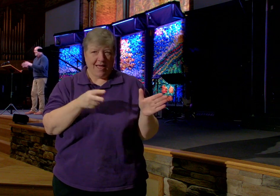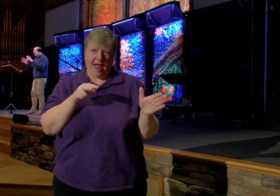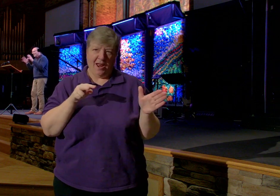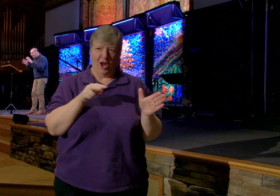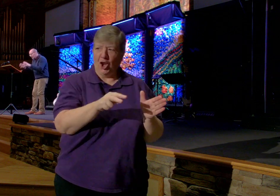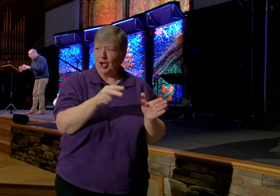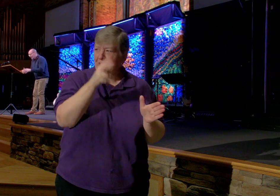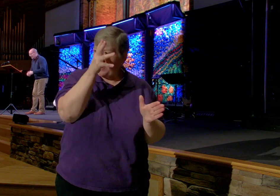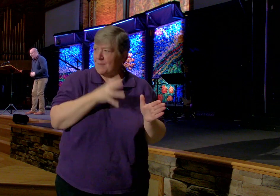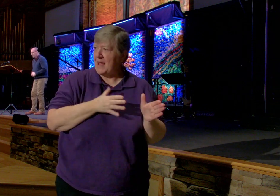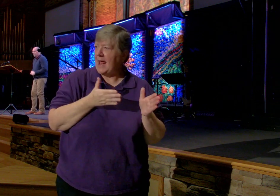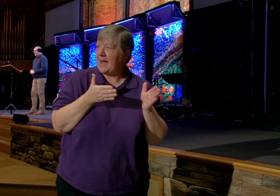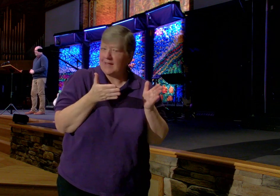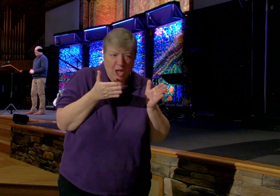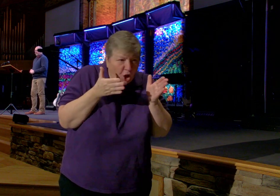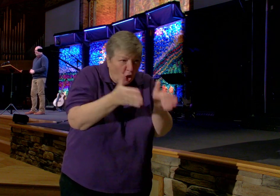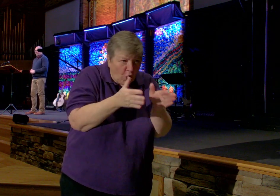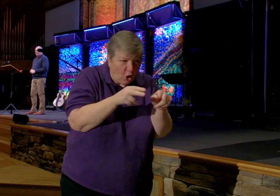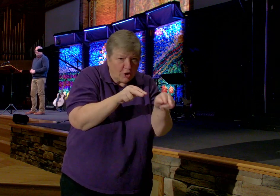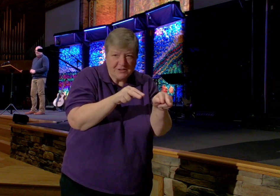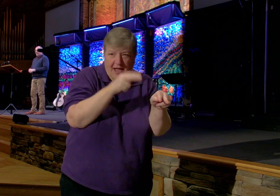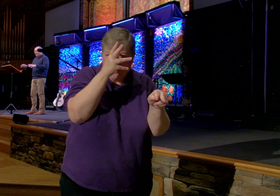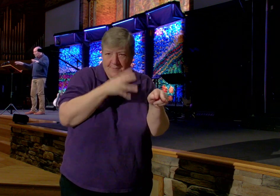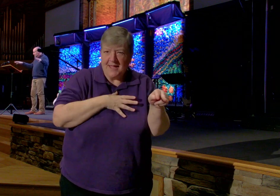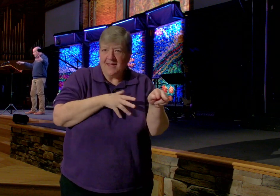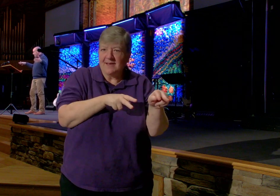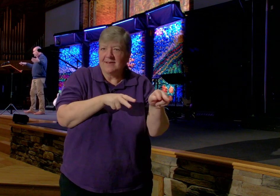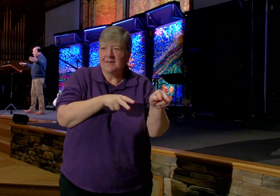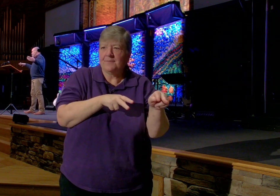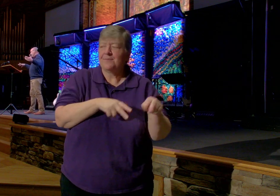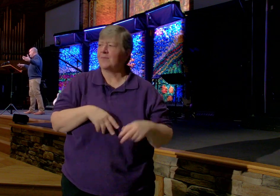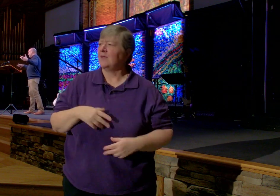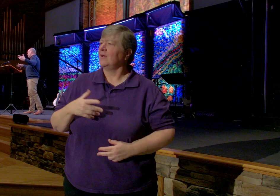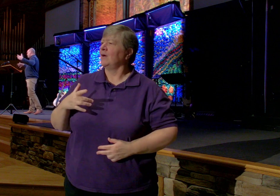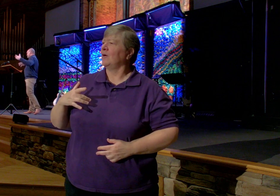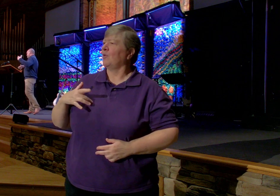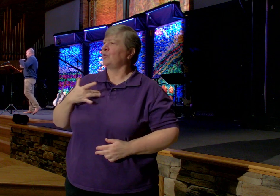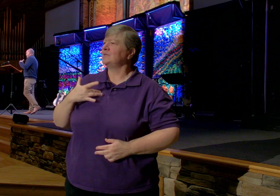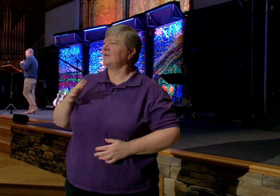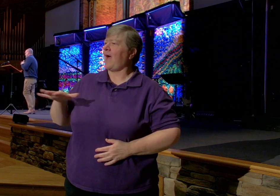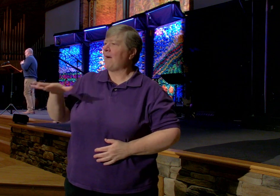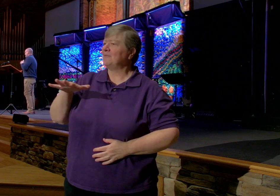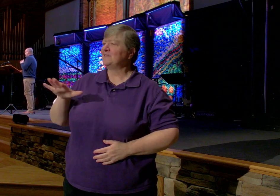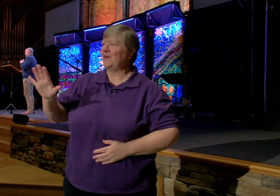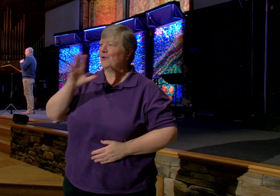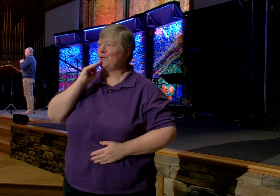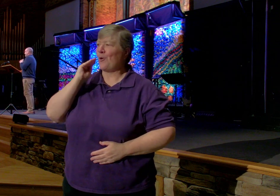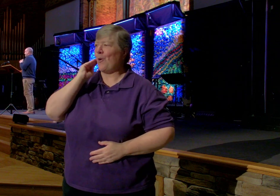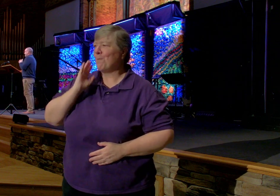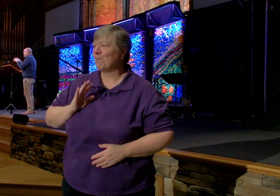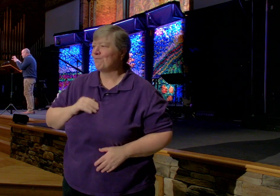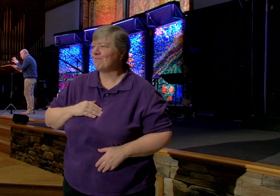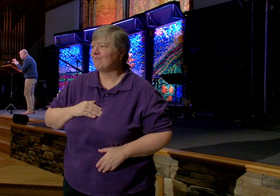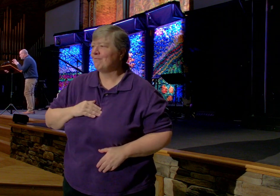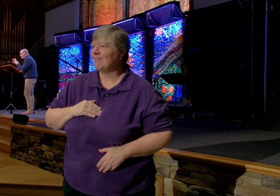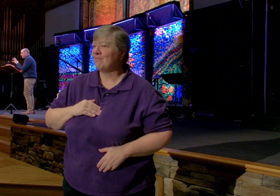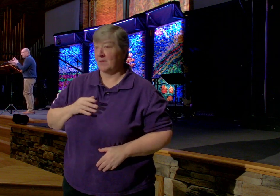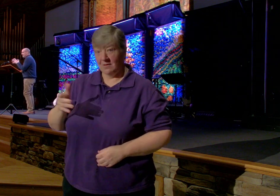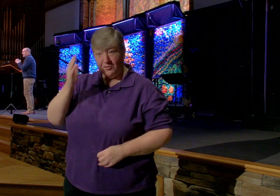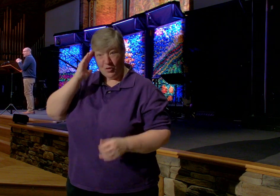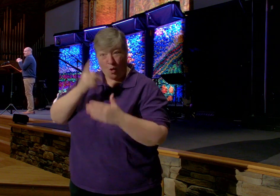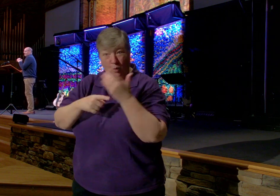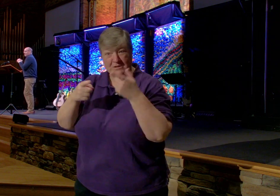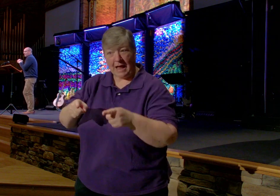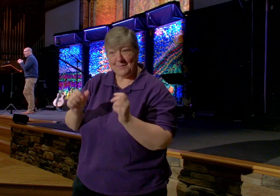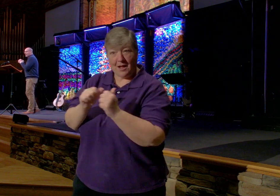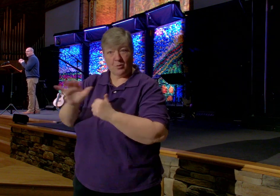toward this man. He looked at him. What is the atmosphere like in your homes these days? Do